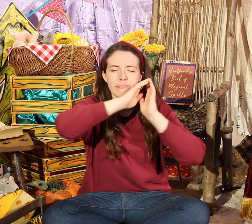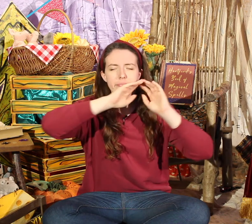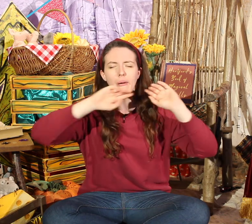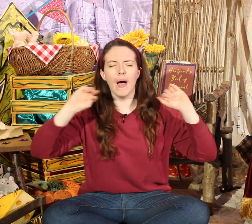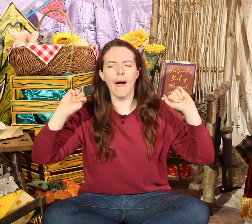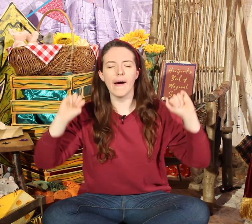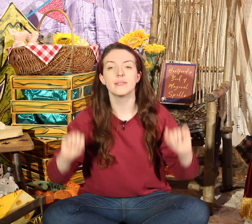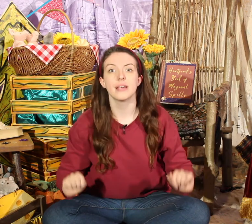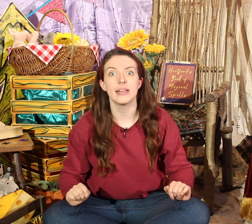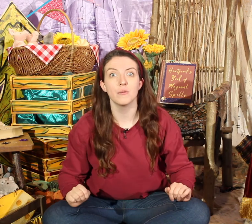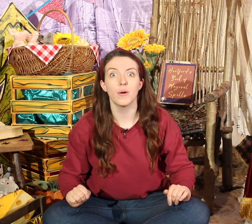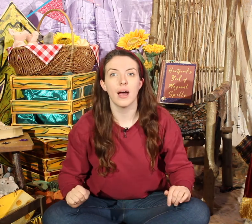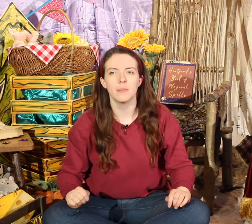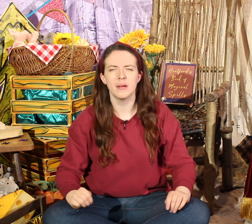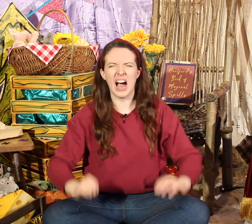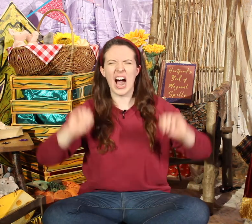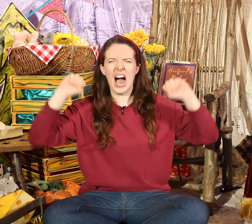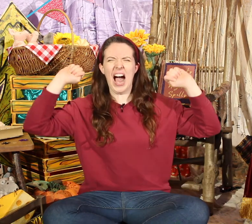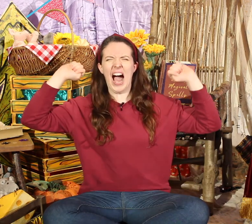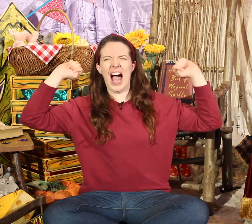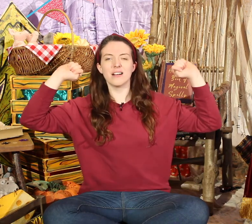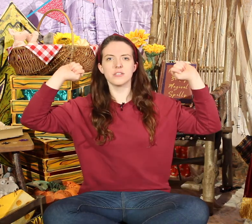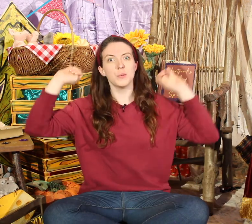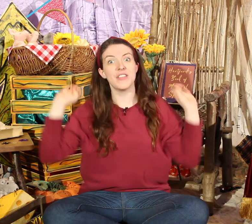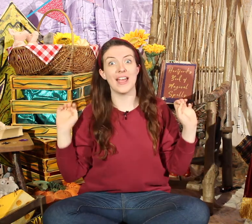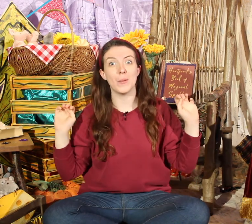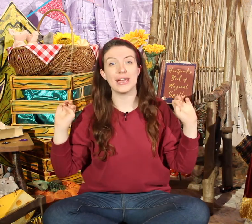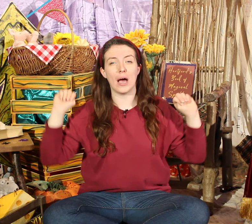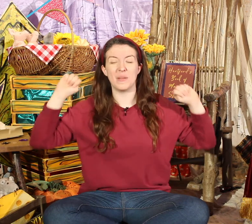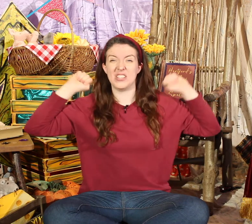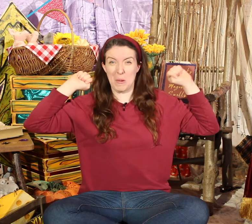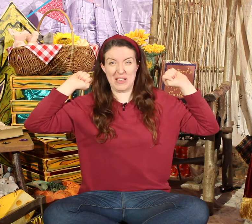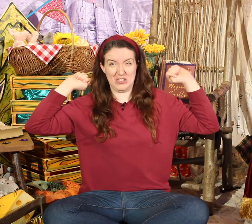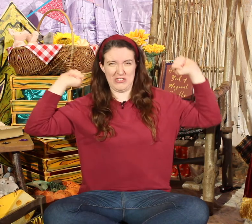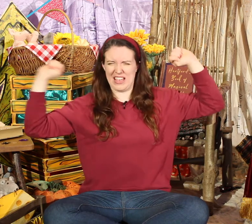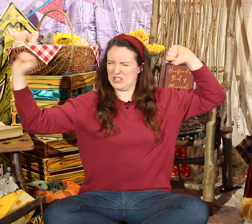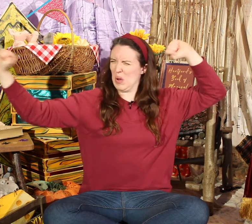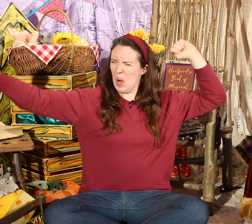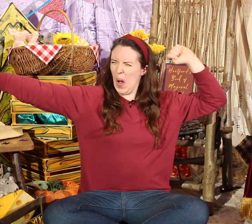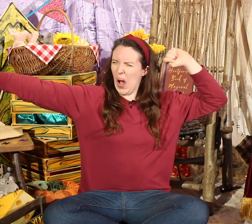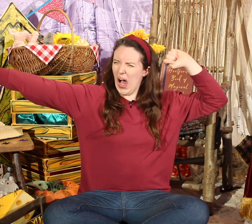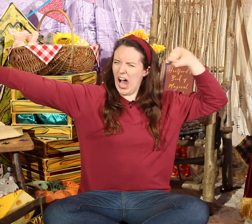Shh. Shh. Oh, and he woke up. Ooh, it would be the hare waking up. Let's do a big stretch.